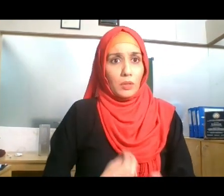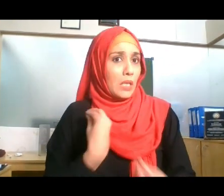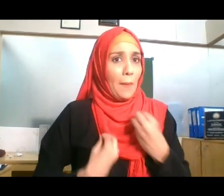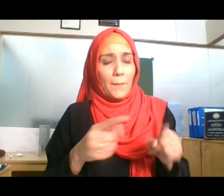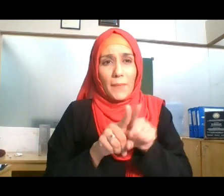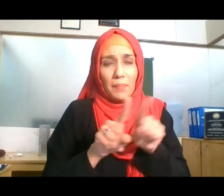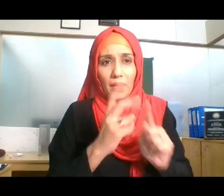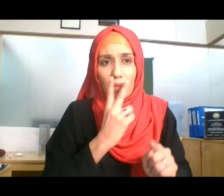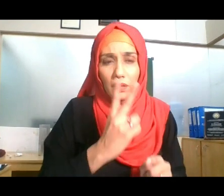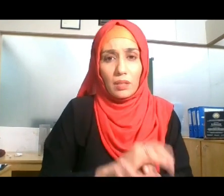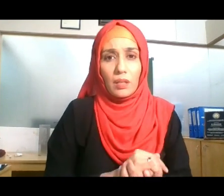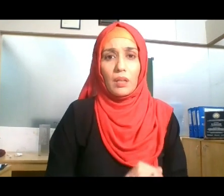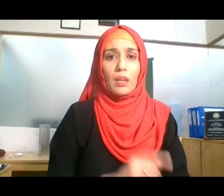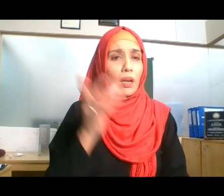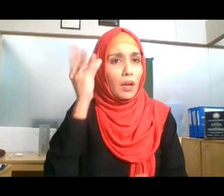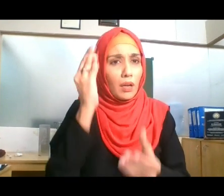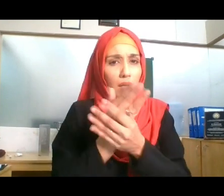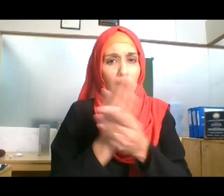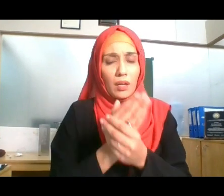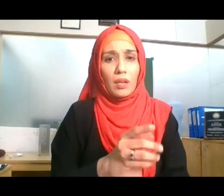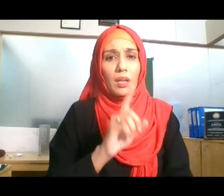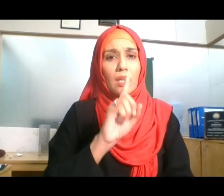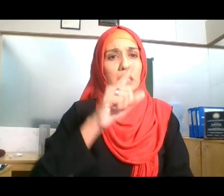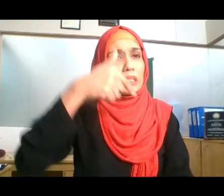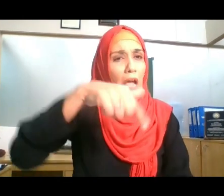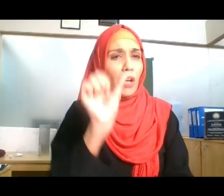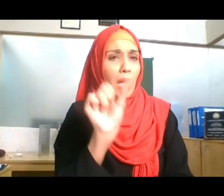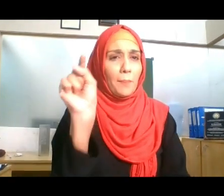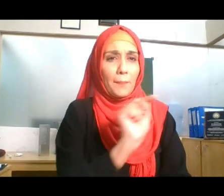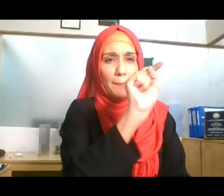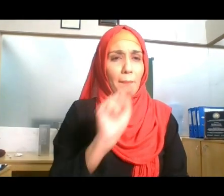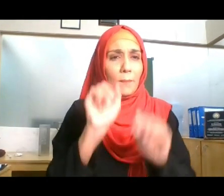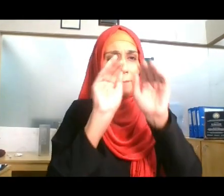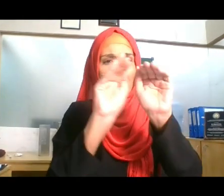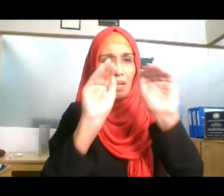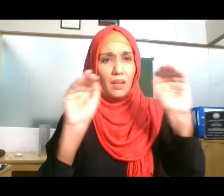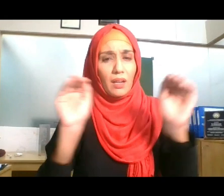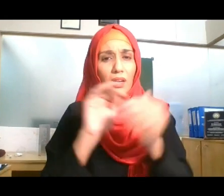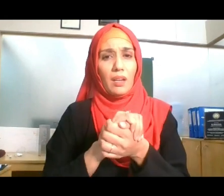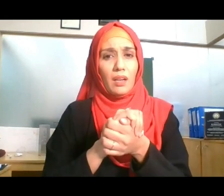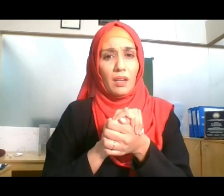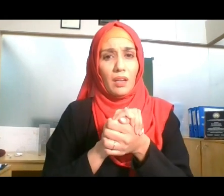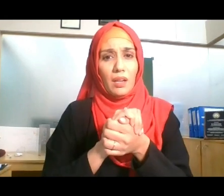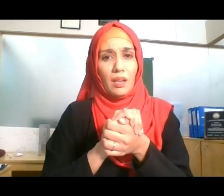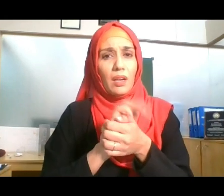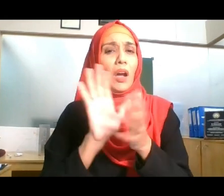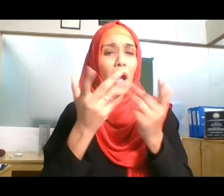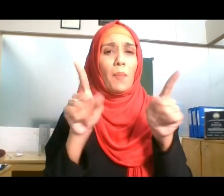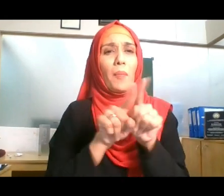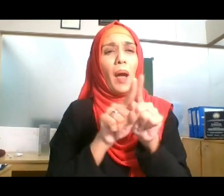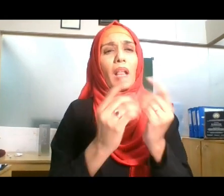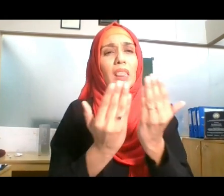set was to see that almost 76% of the children were in some kind of